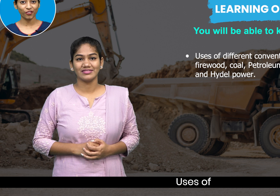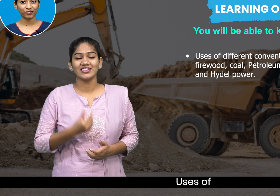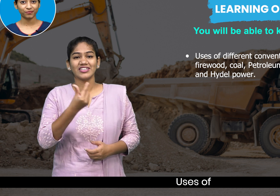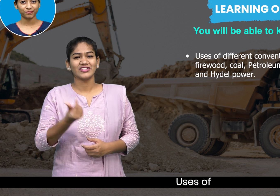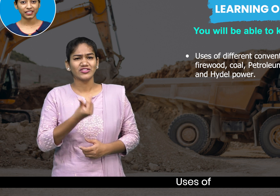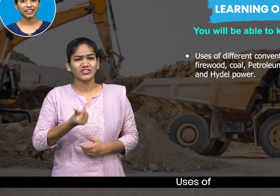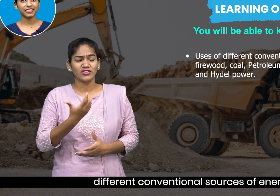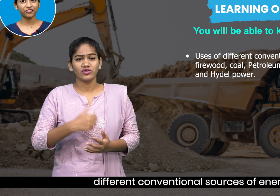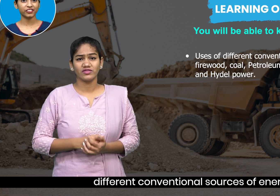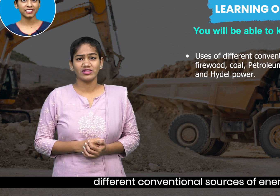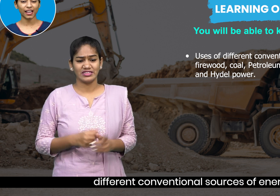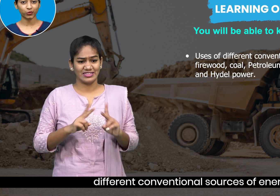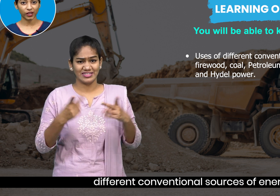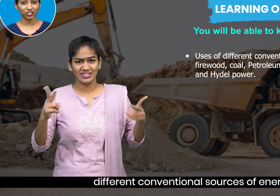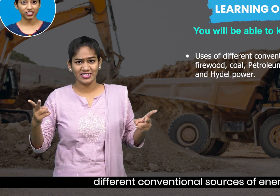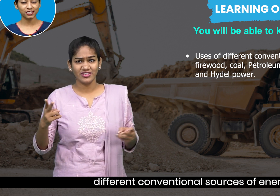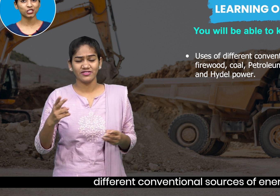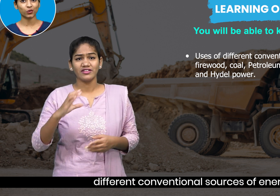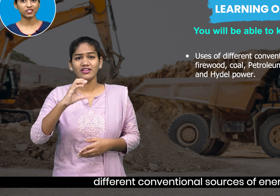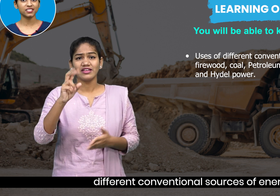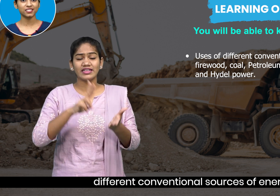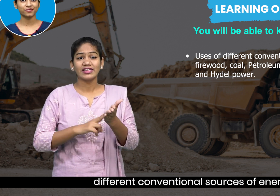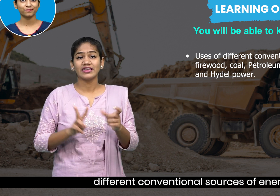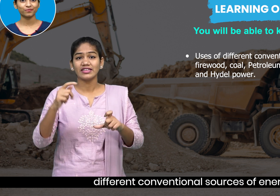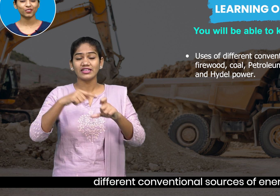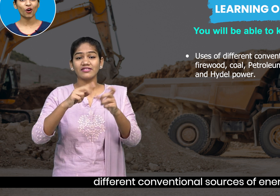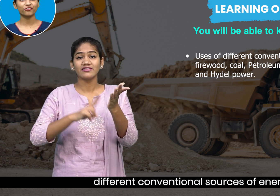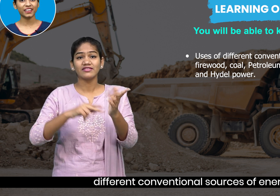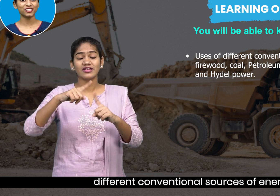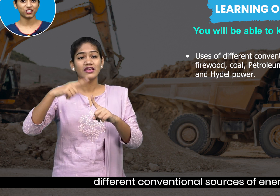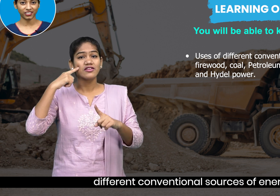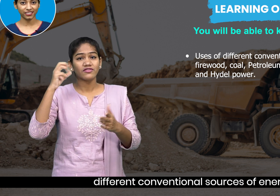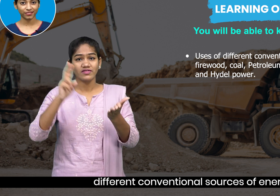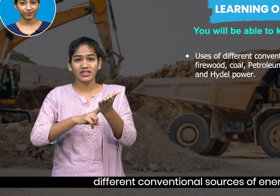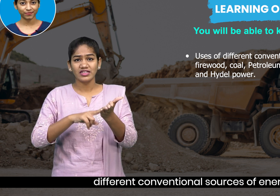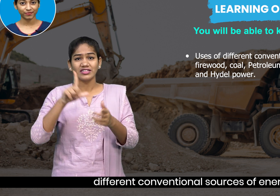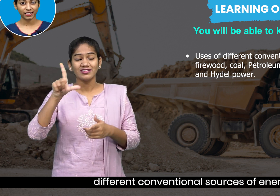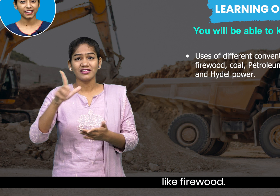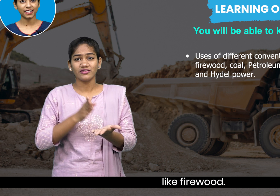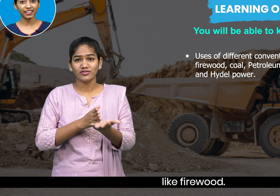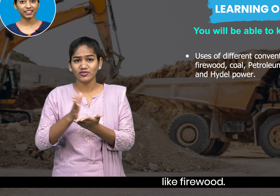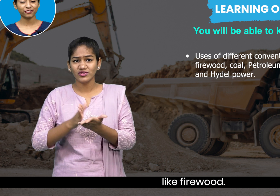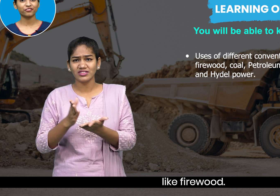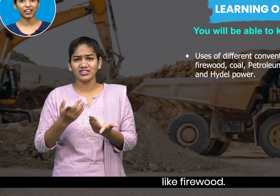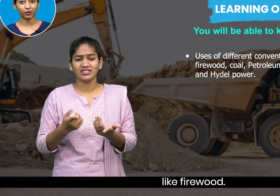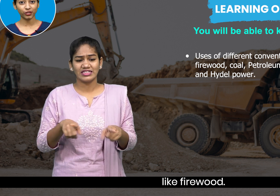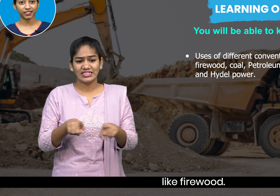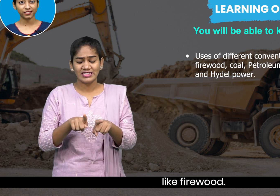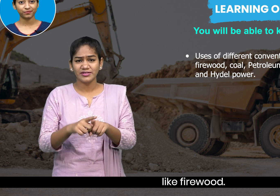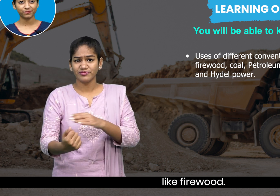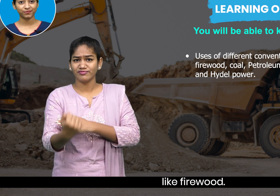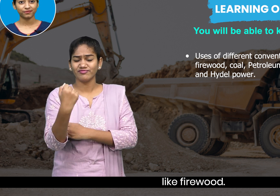Uses of different conventional sources of energy like